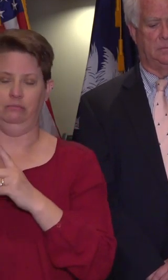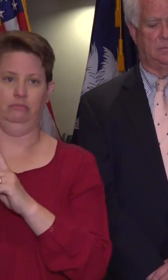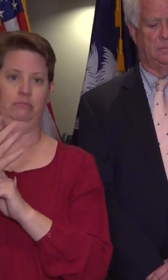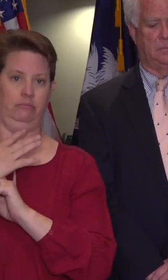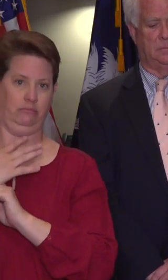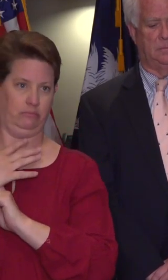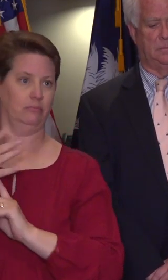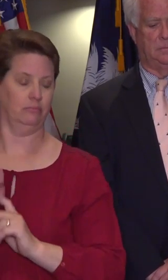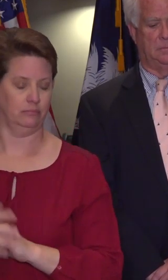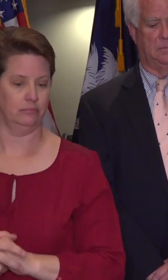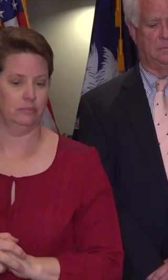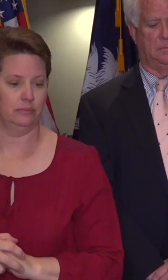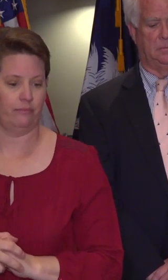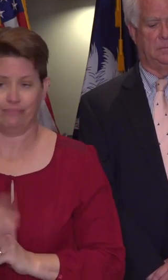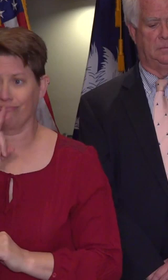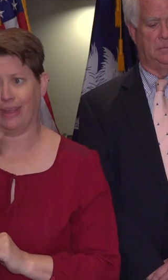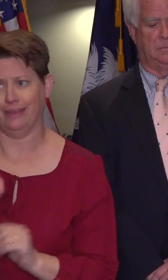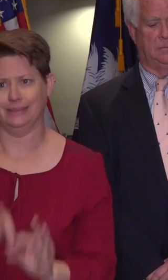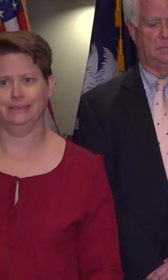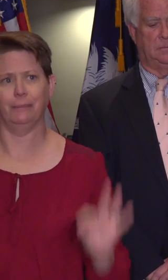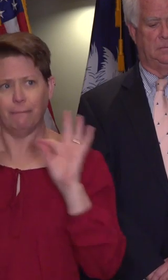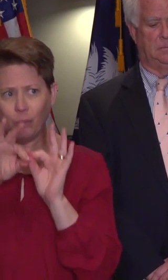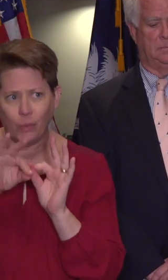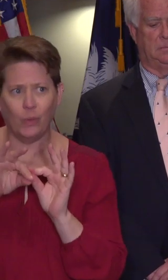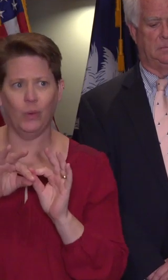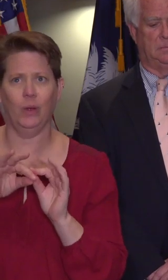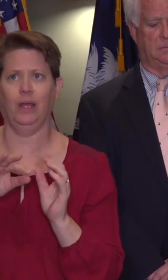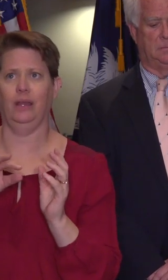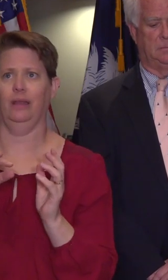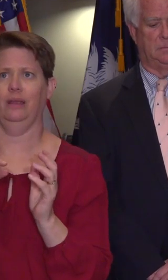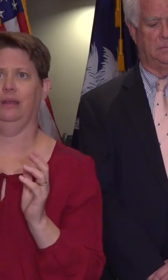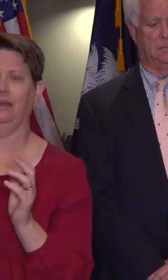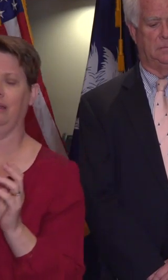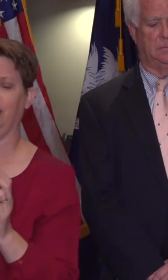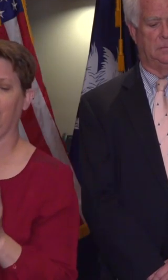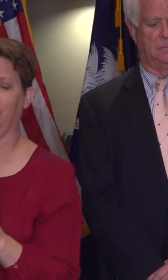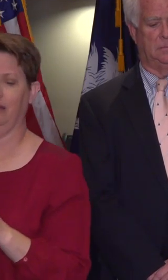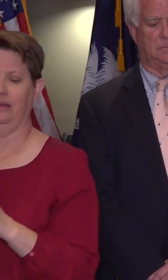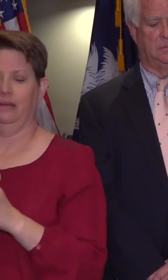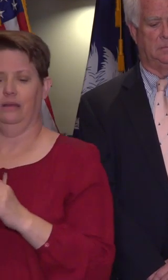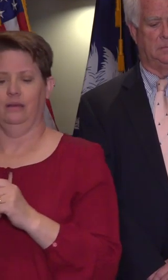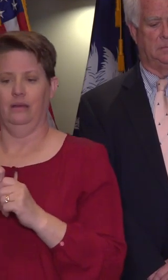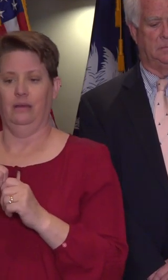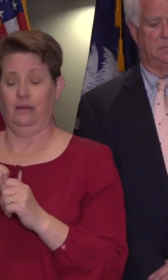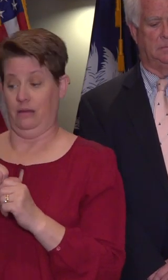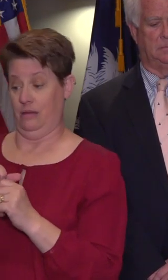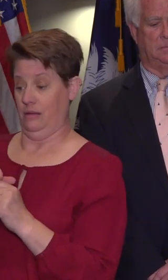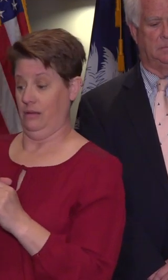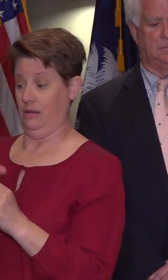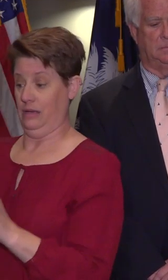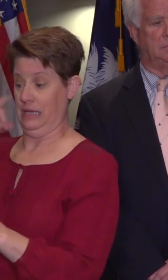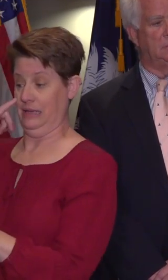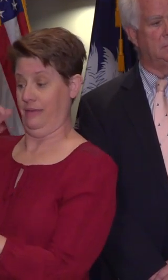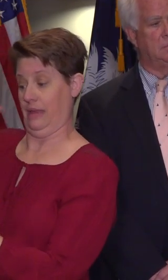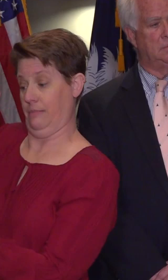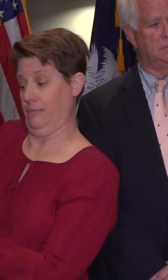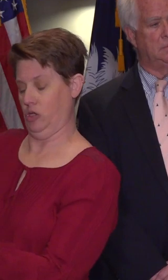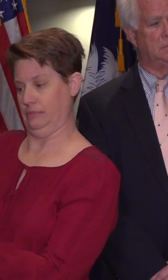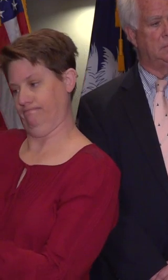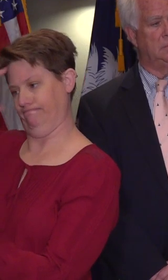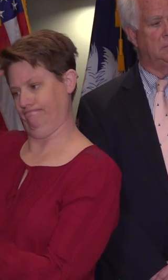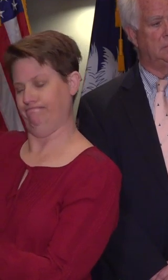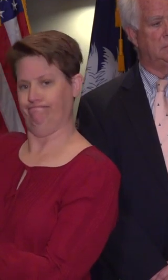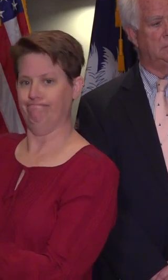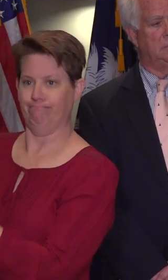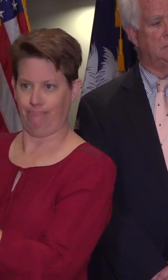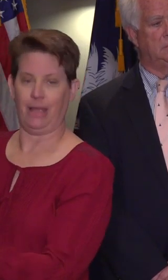And this is important because as we inform individuals who are ill, if they suspect that they've been a contact